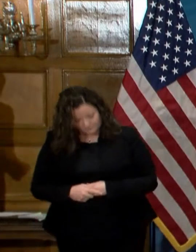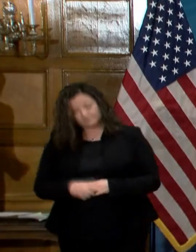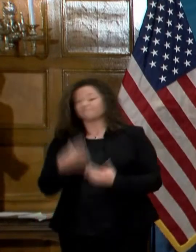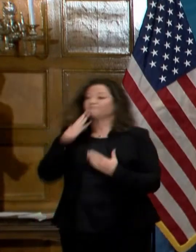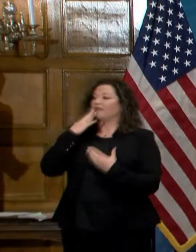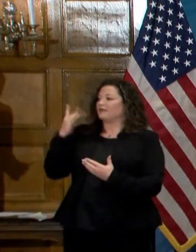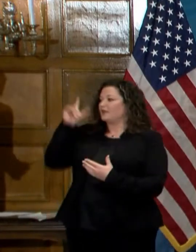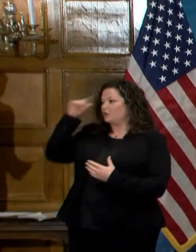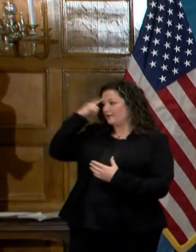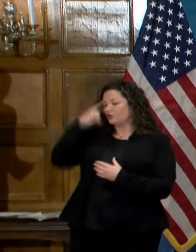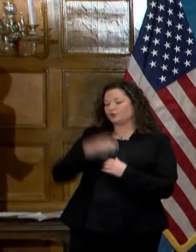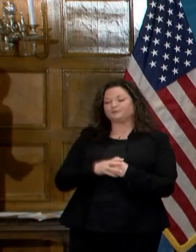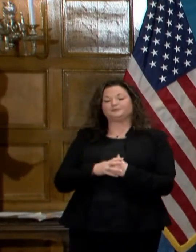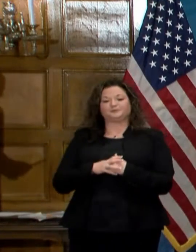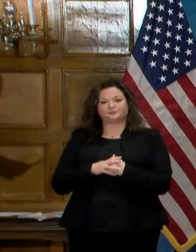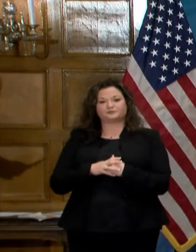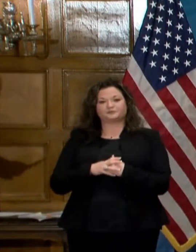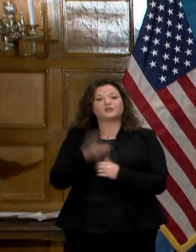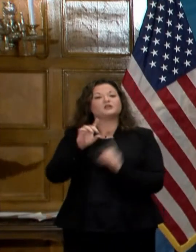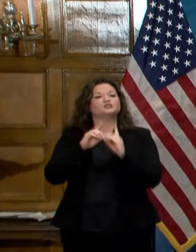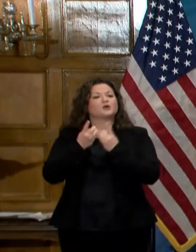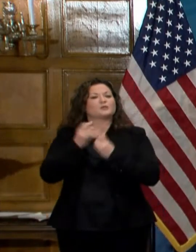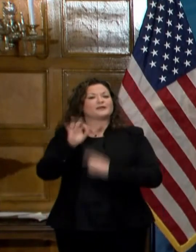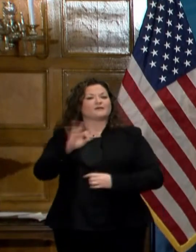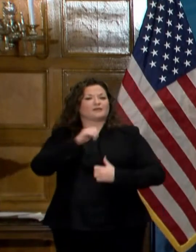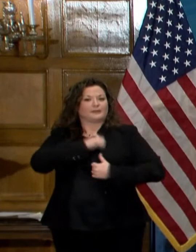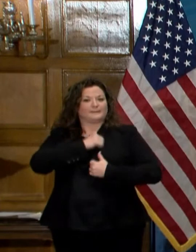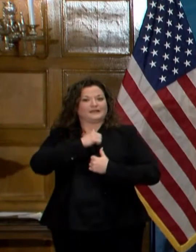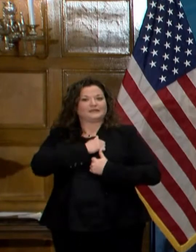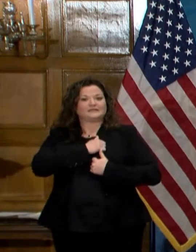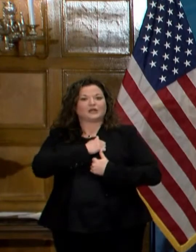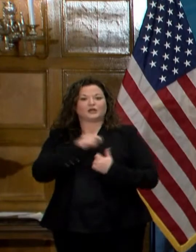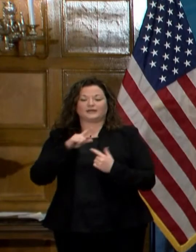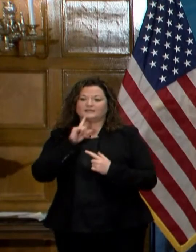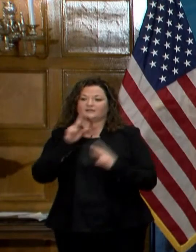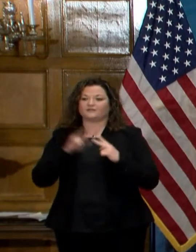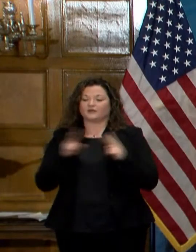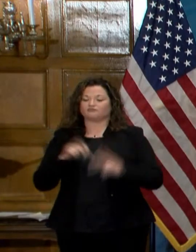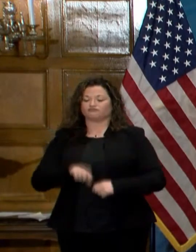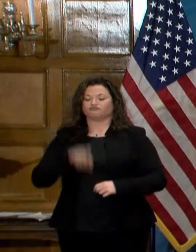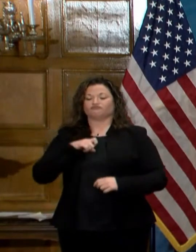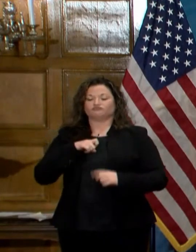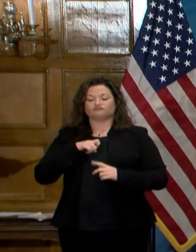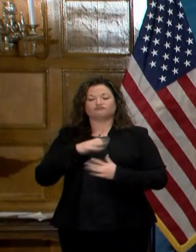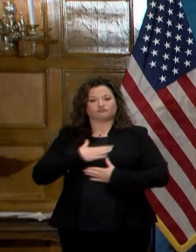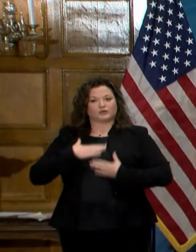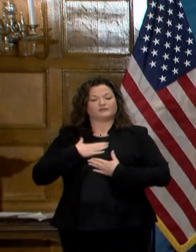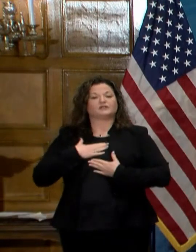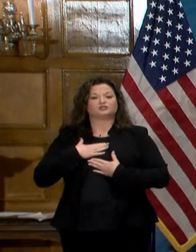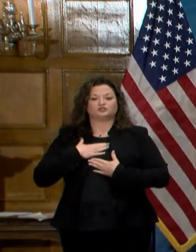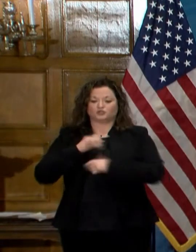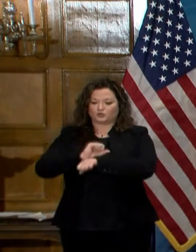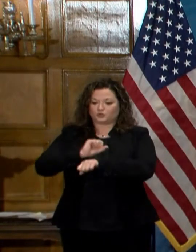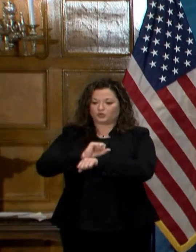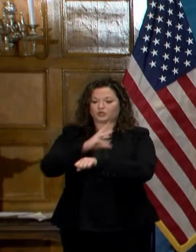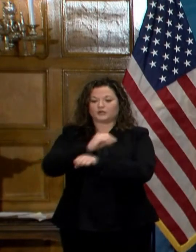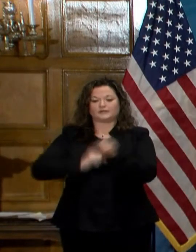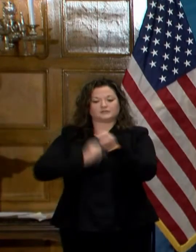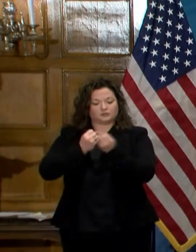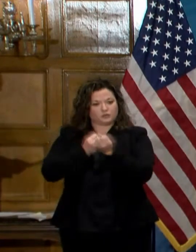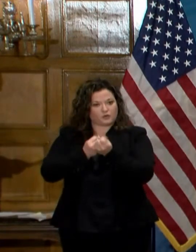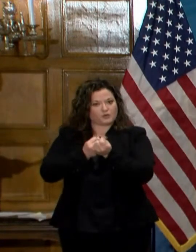Thank you, Governor. The Department of the Military has had the distinct privilege over the last week work in support of and